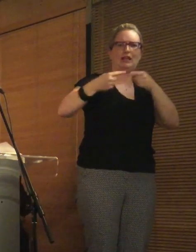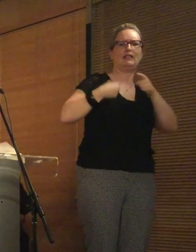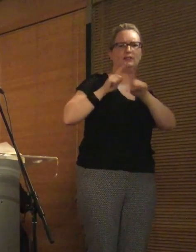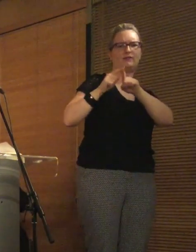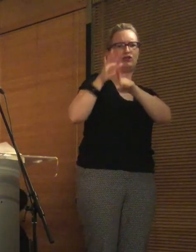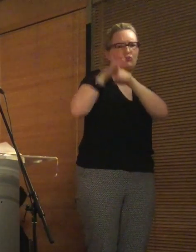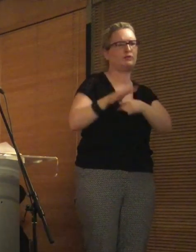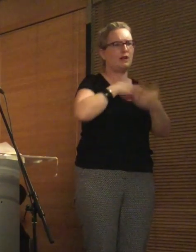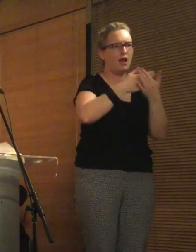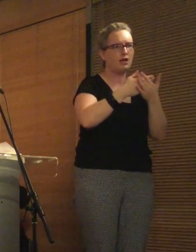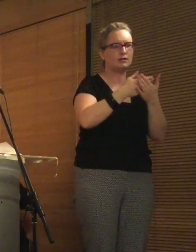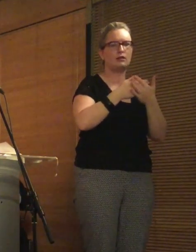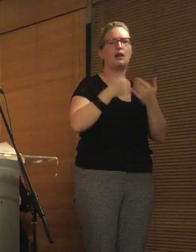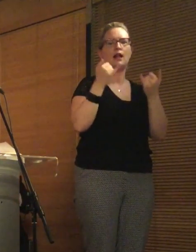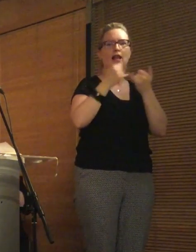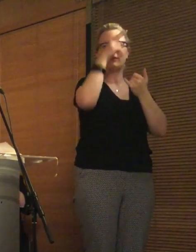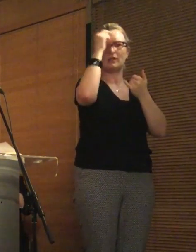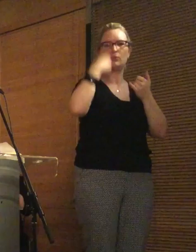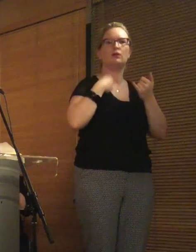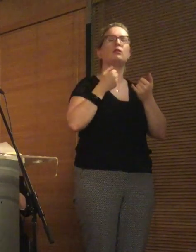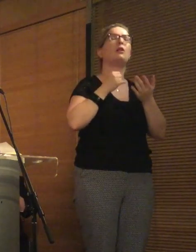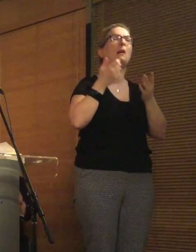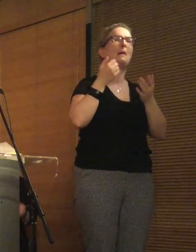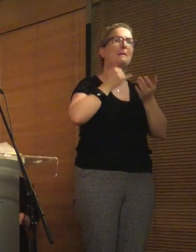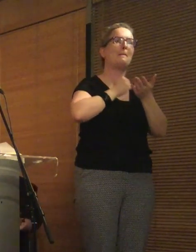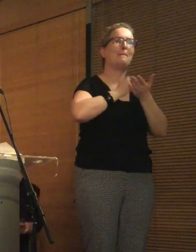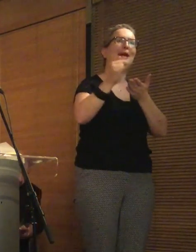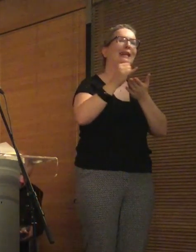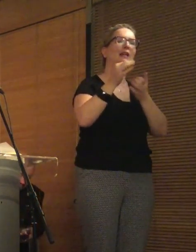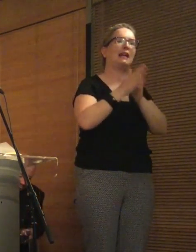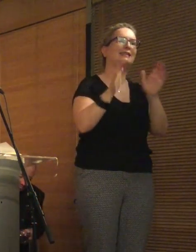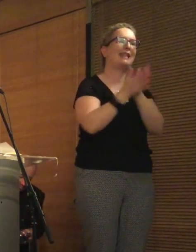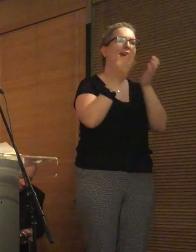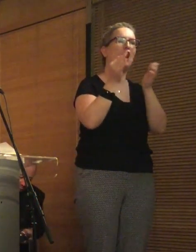important matters as the banning of the import and sale of contraceptives.